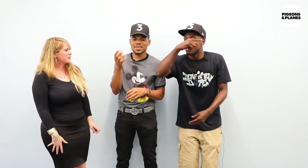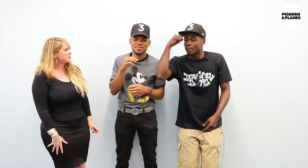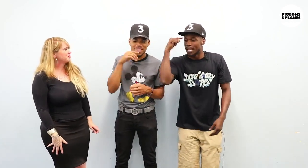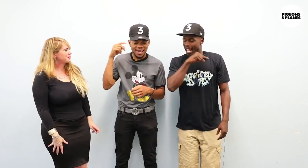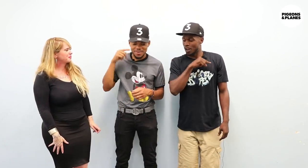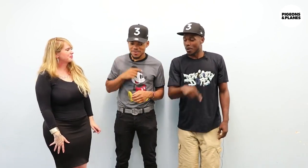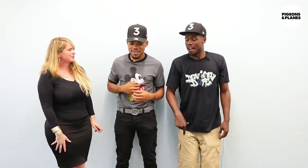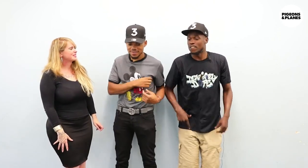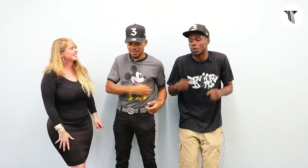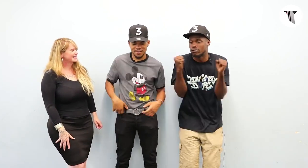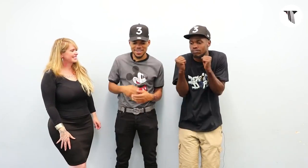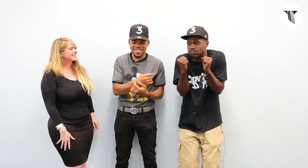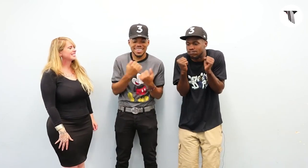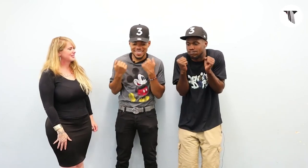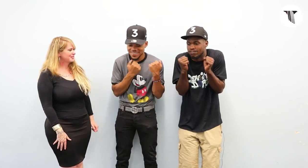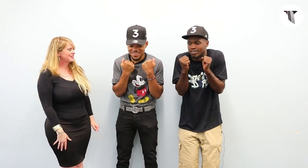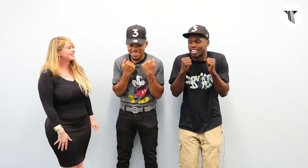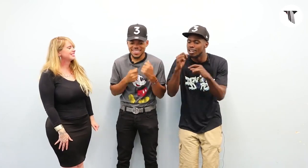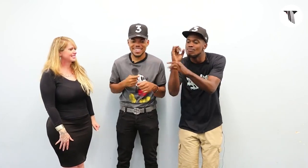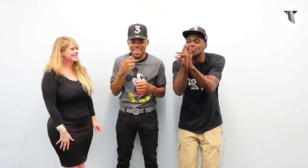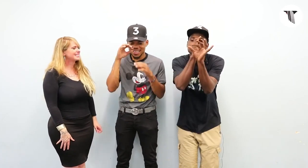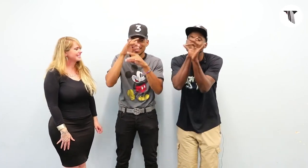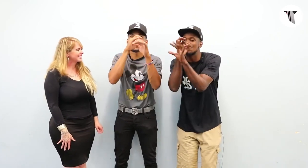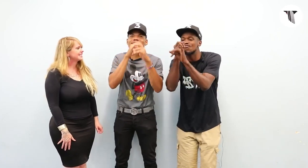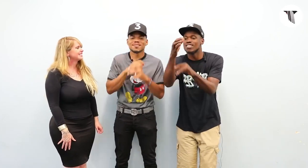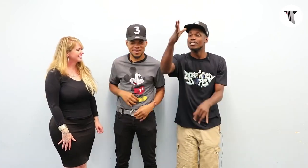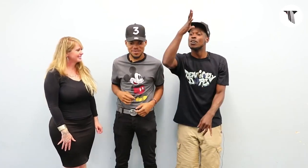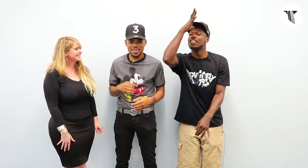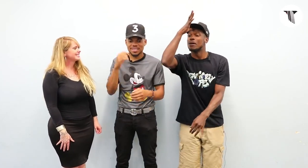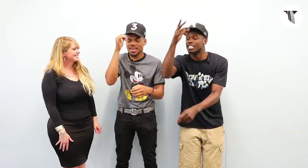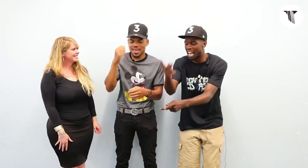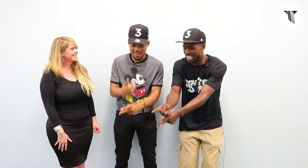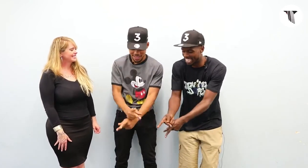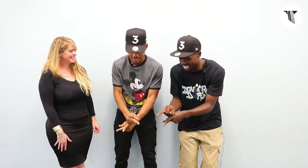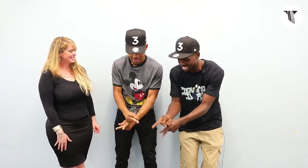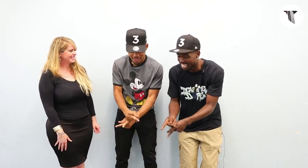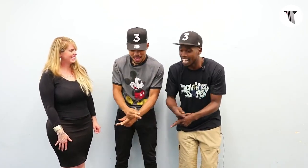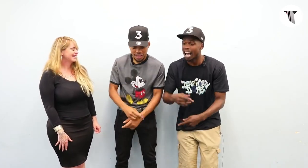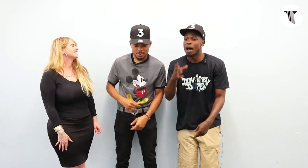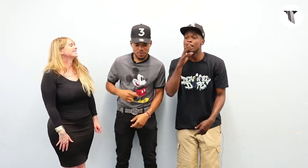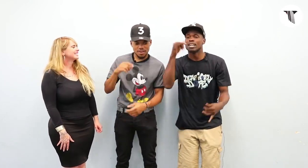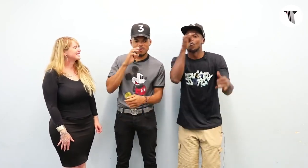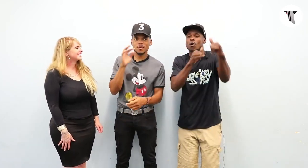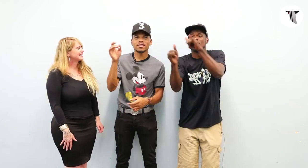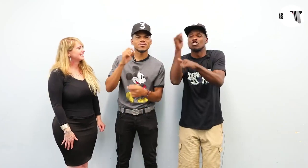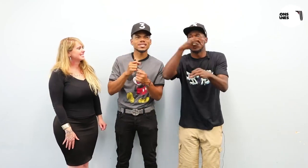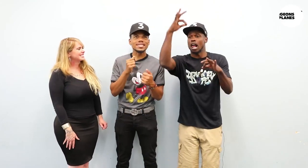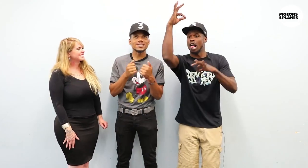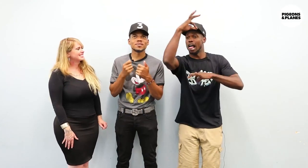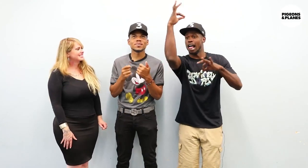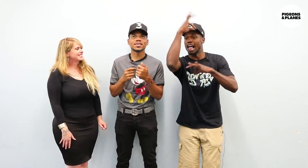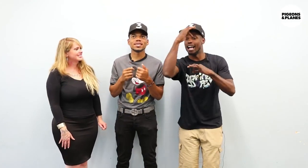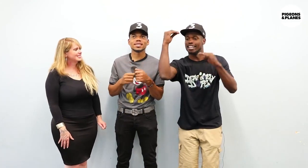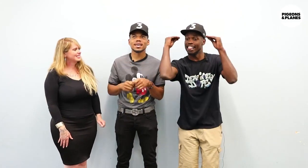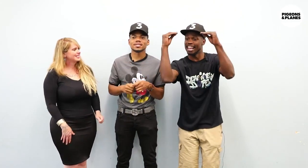a black queen, when I get cold like Nat King, I'm doing the dad thing. I speak of wondrous, unfamiliar lessons